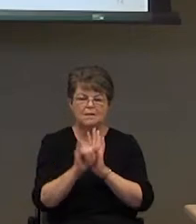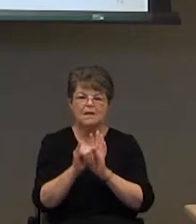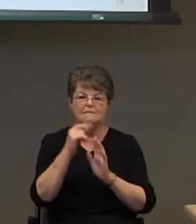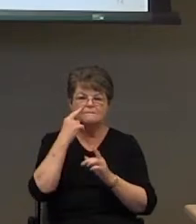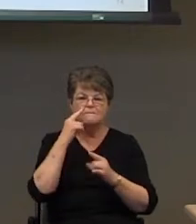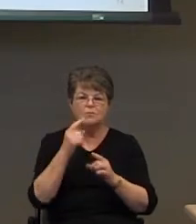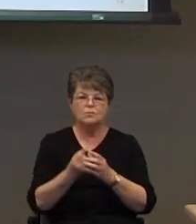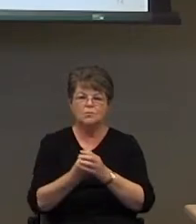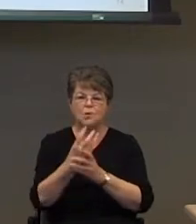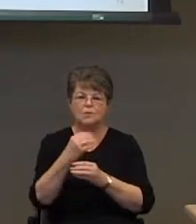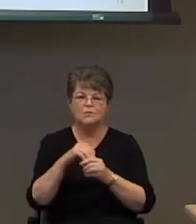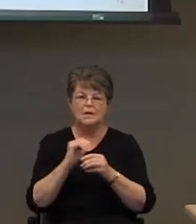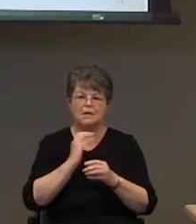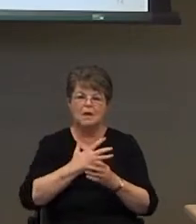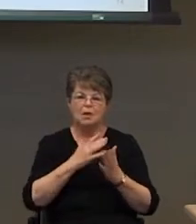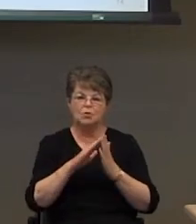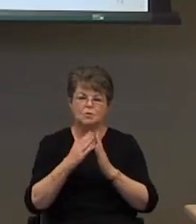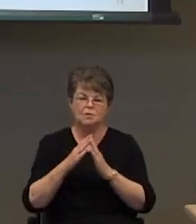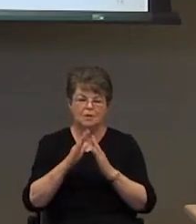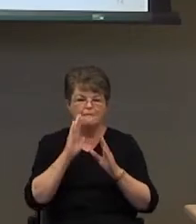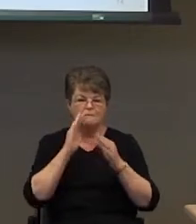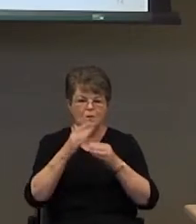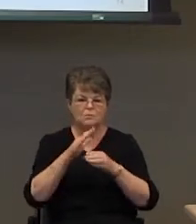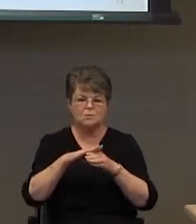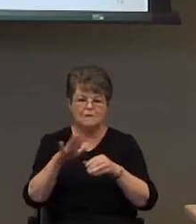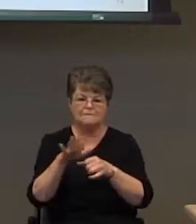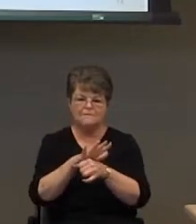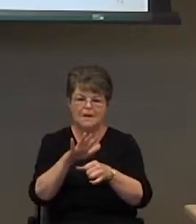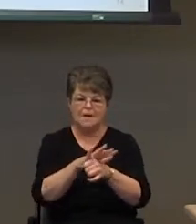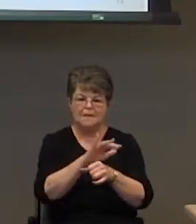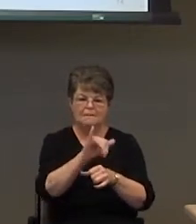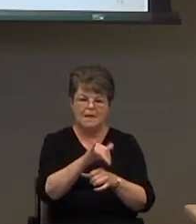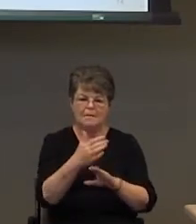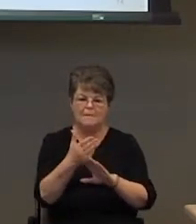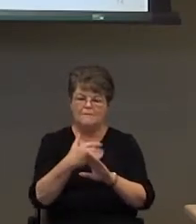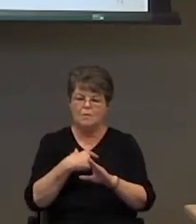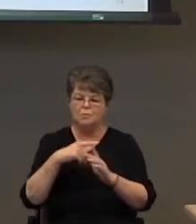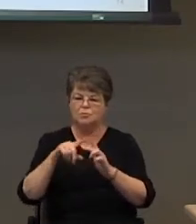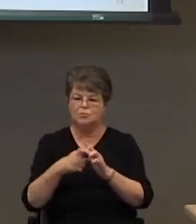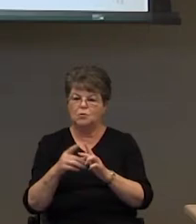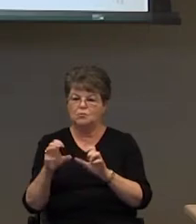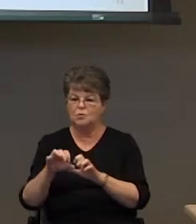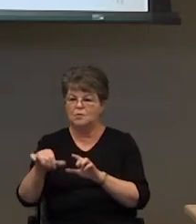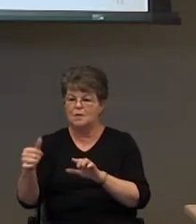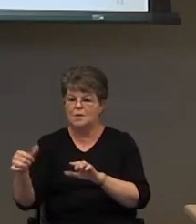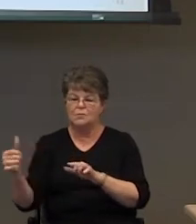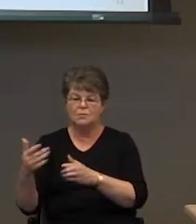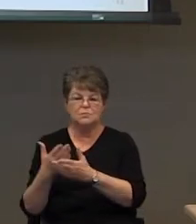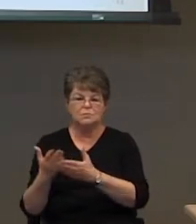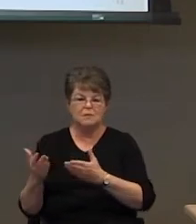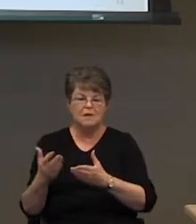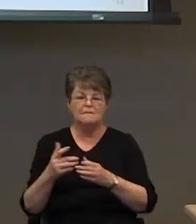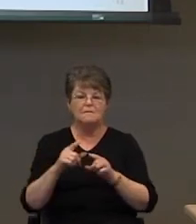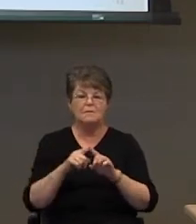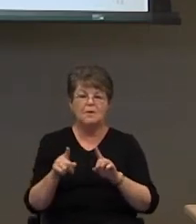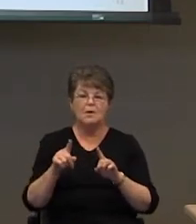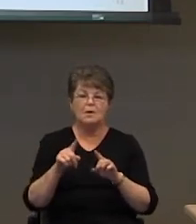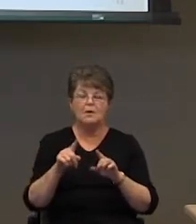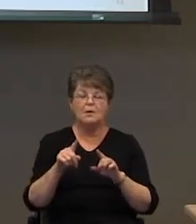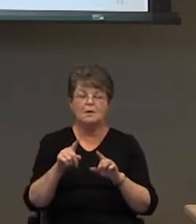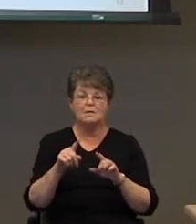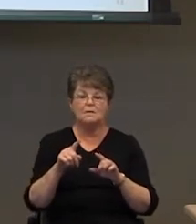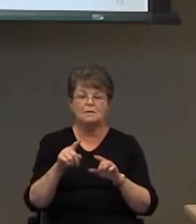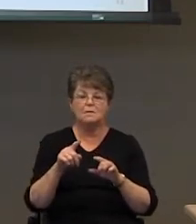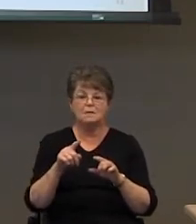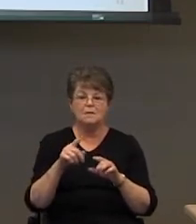within our community. Let's focus on filling that stuff up before we start tapping into the other stuff. I will say on the other side of that coin